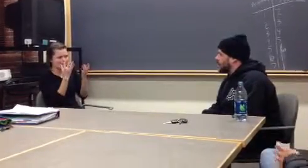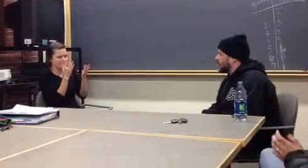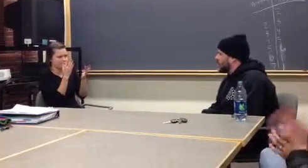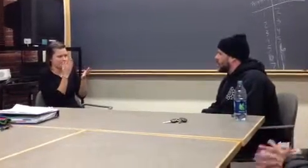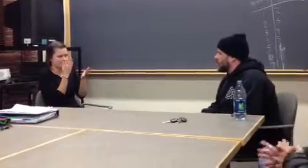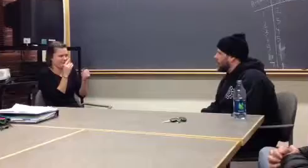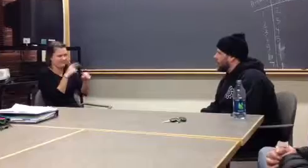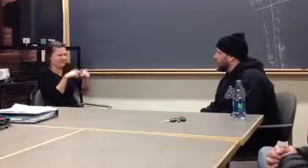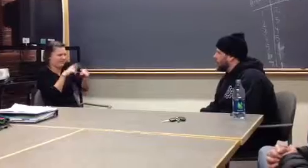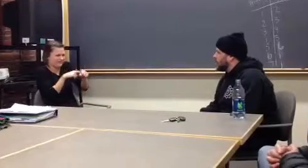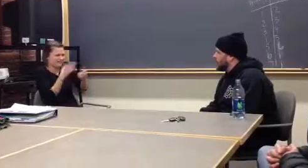times? Like,